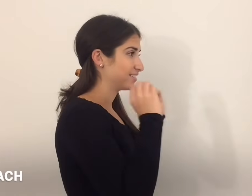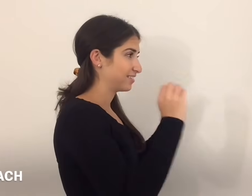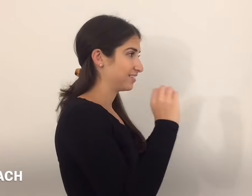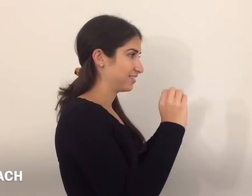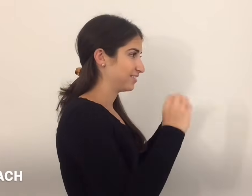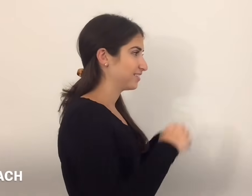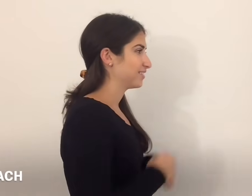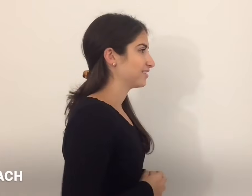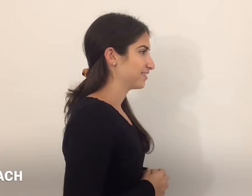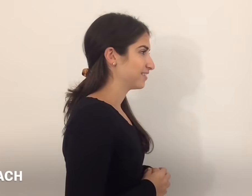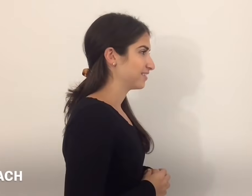Teach.